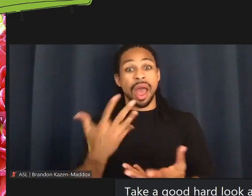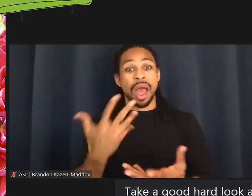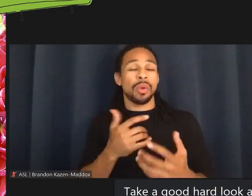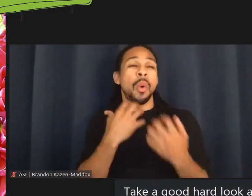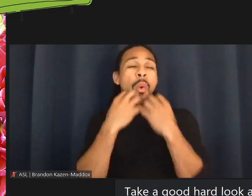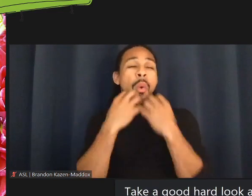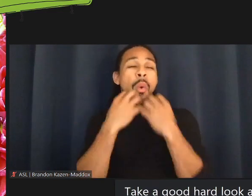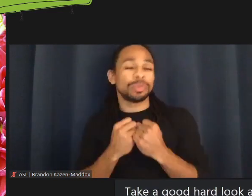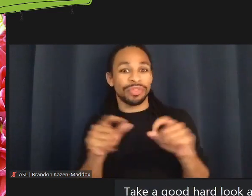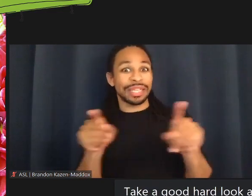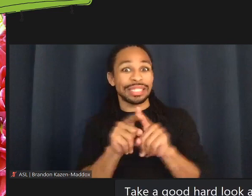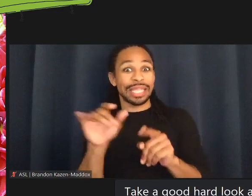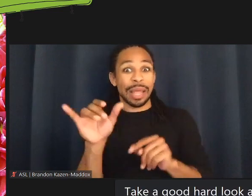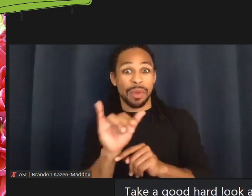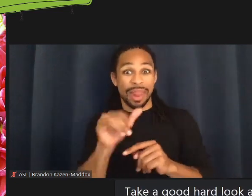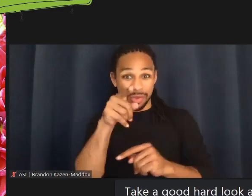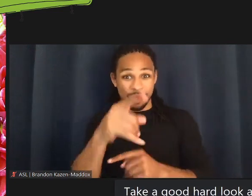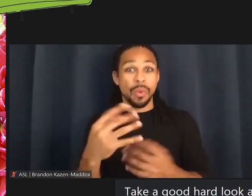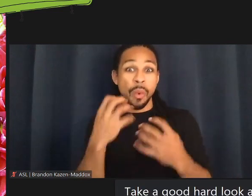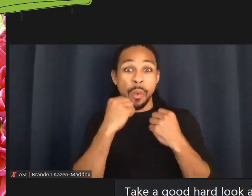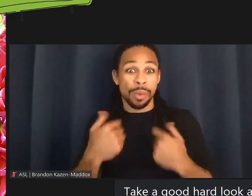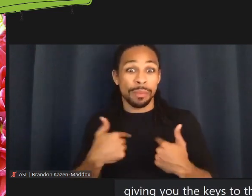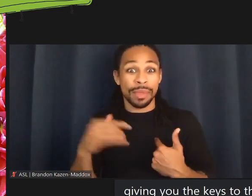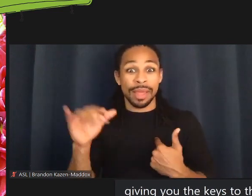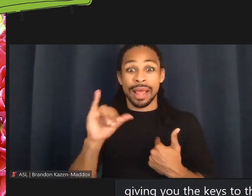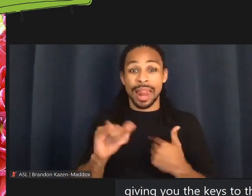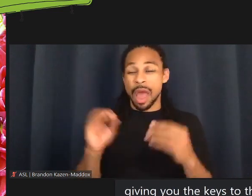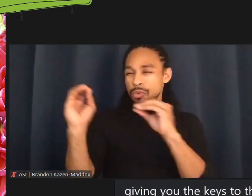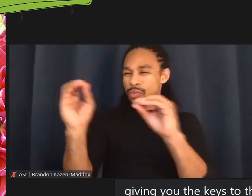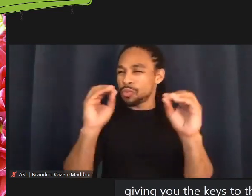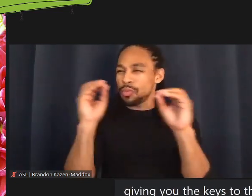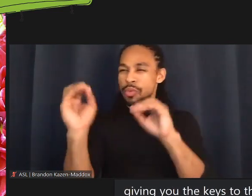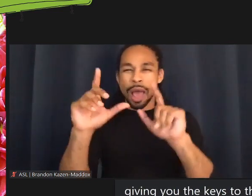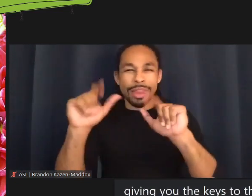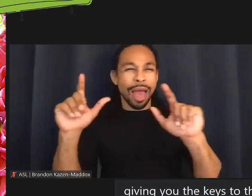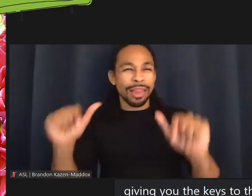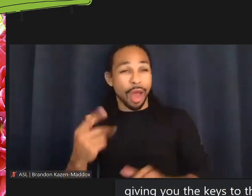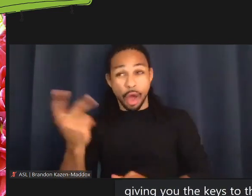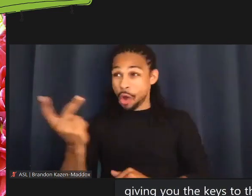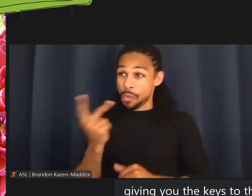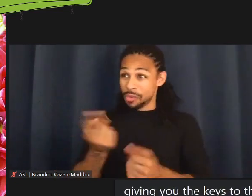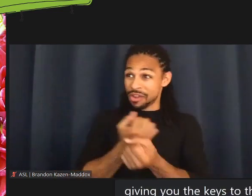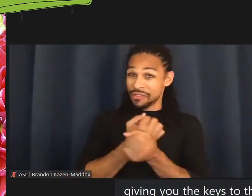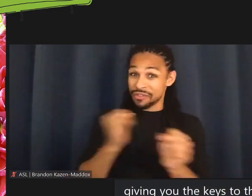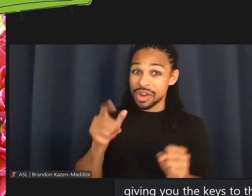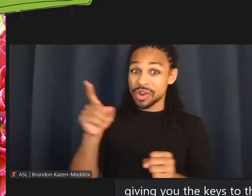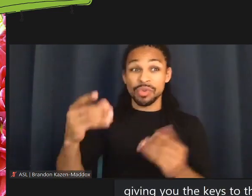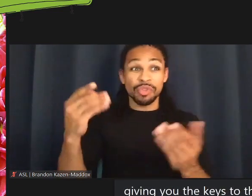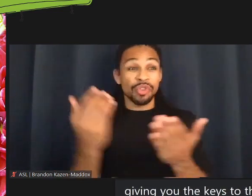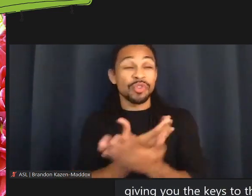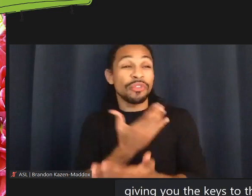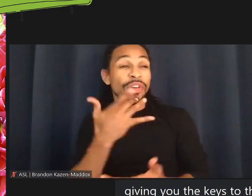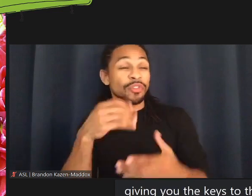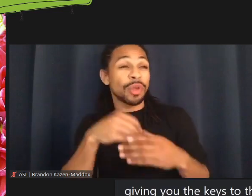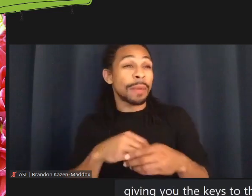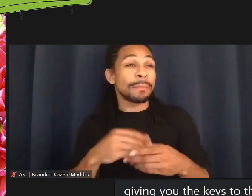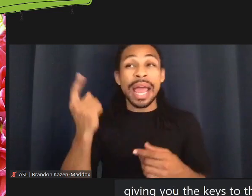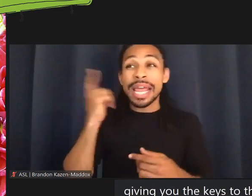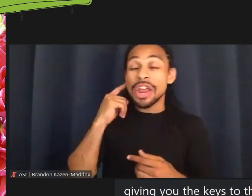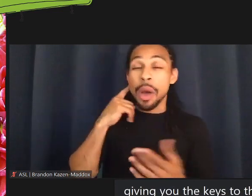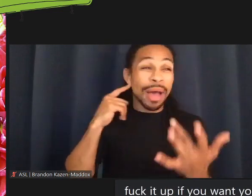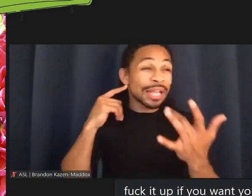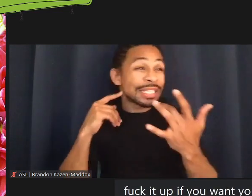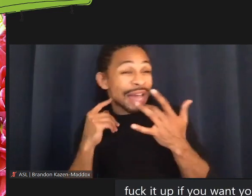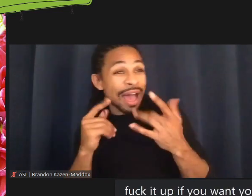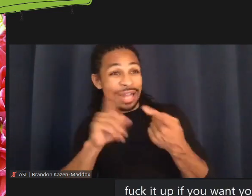same way that you hold me. Like, ooh, la la, are we free? You the new flavor in my ear, on my tongue till I met you.